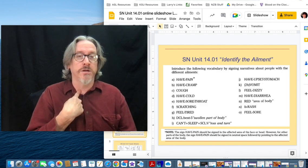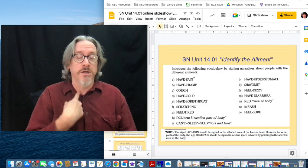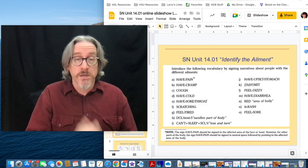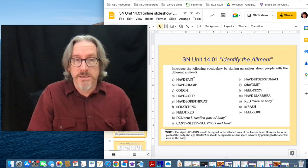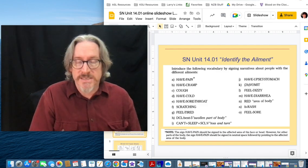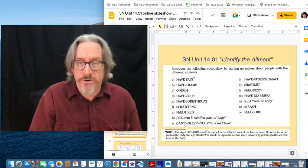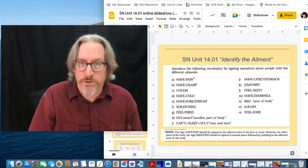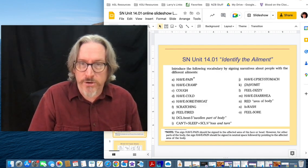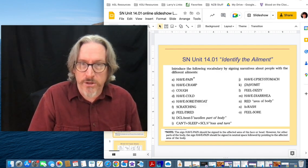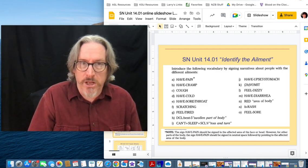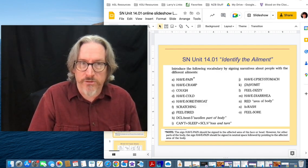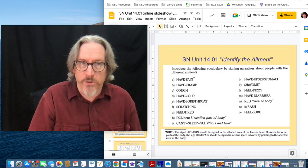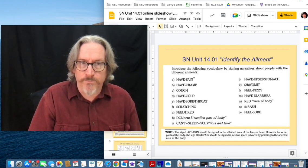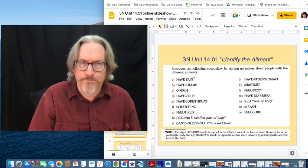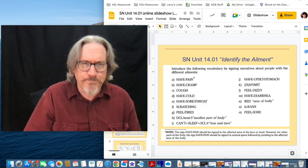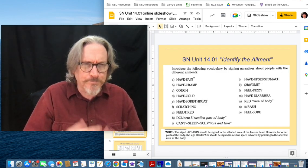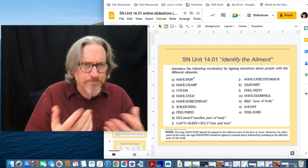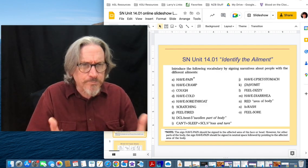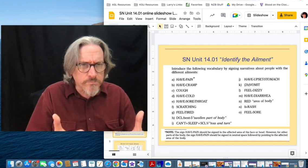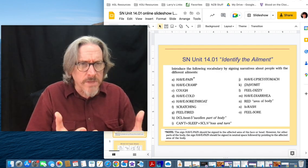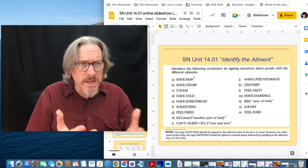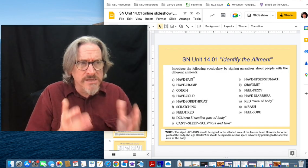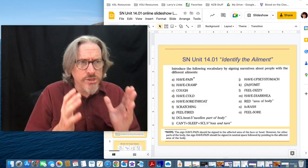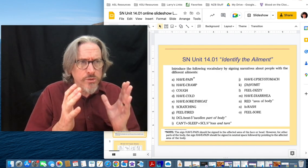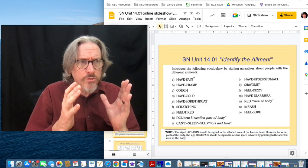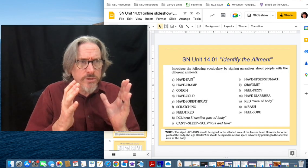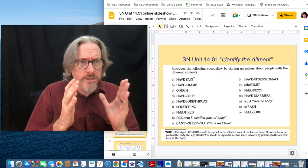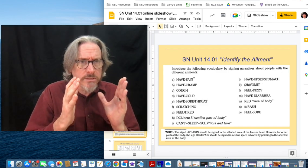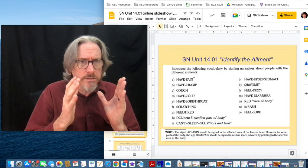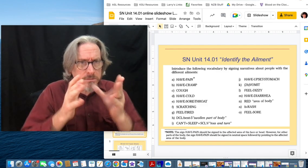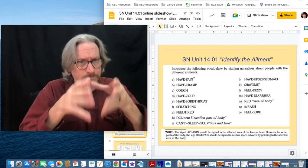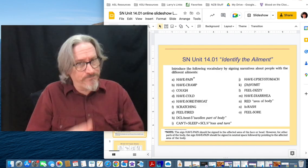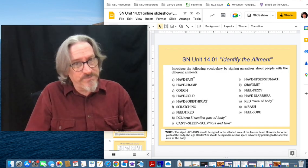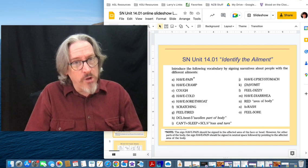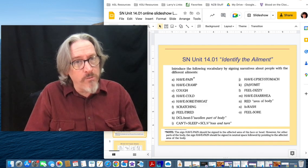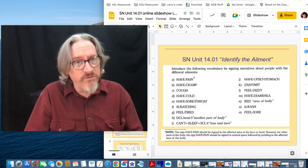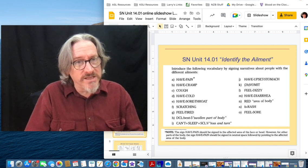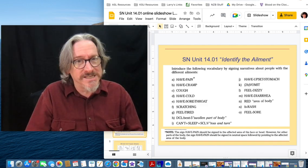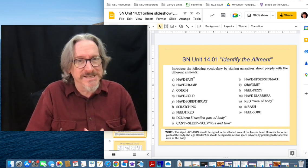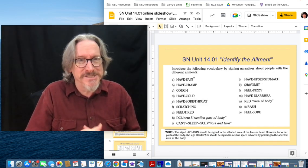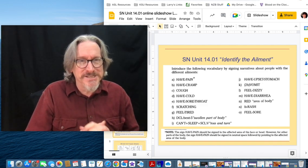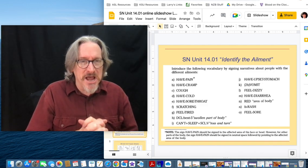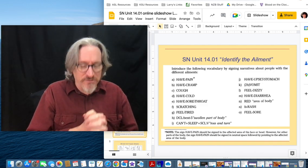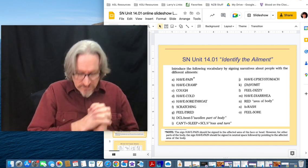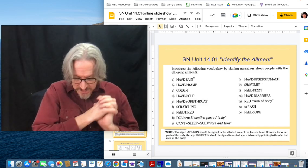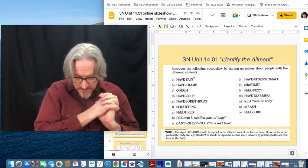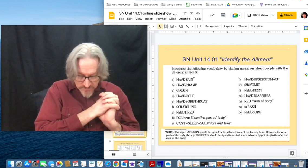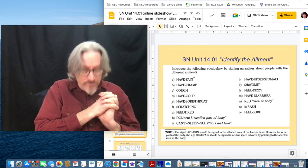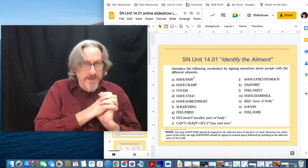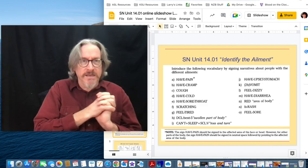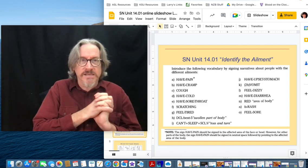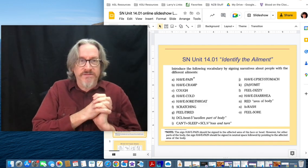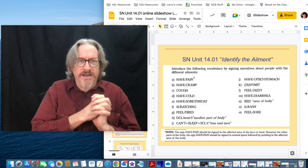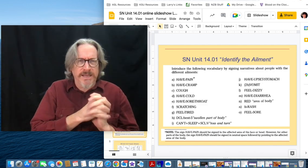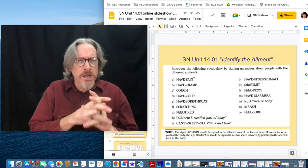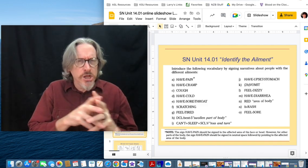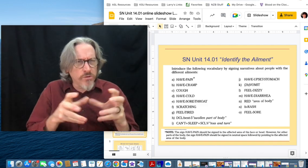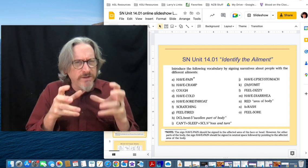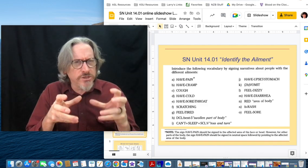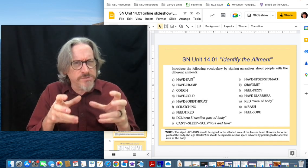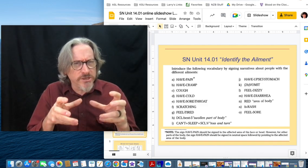finger down your throat. So hopefully this is not the first time you've recognized the